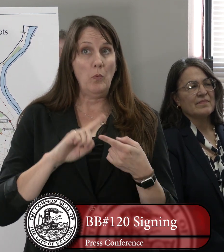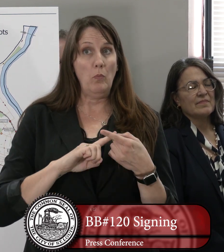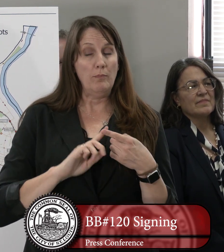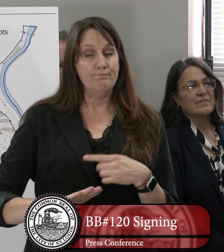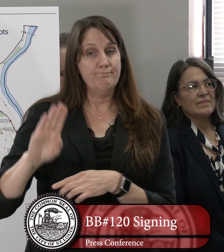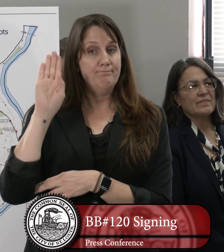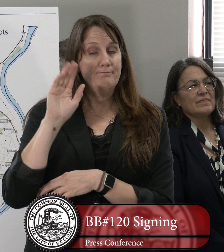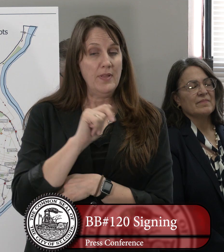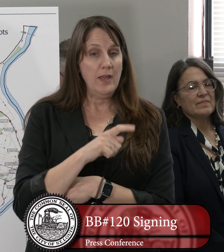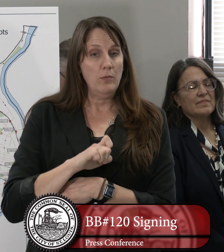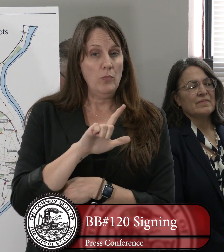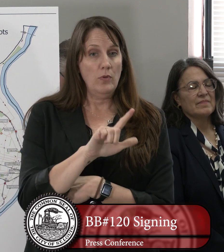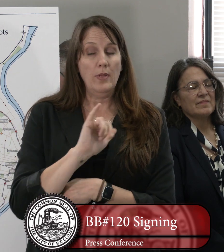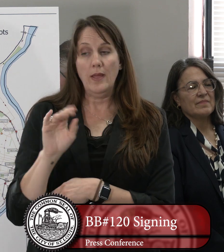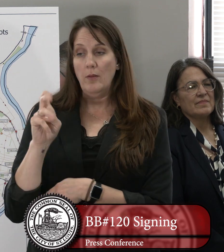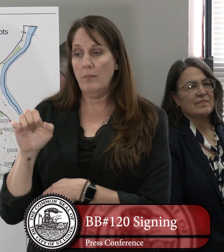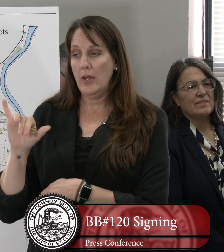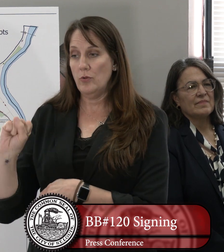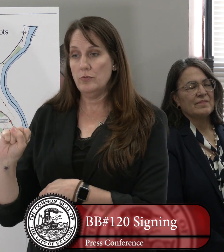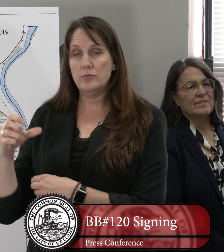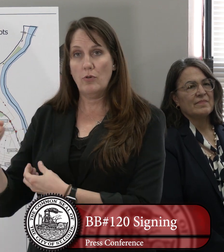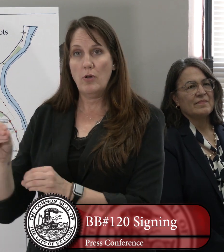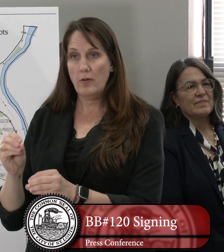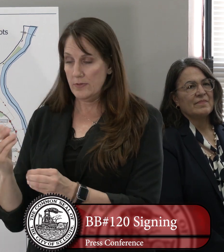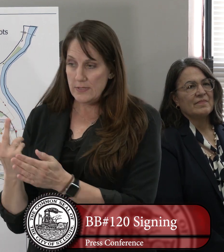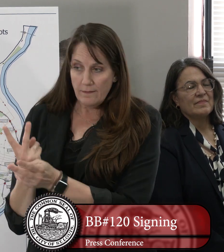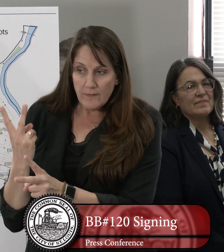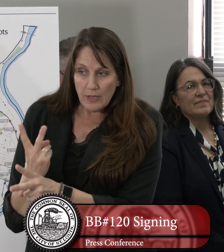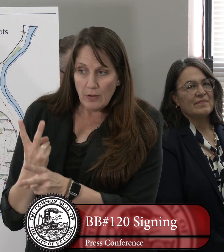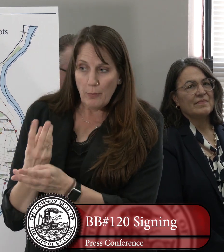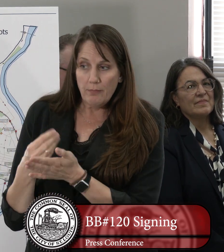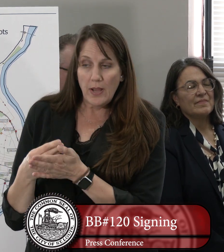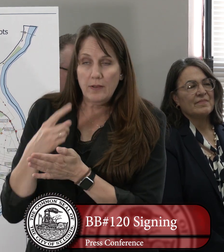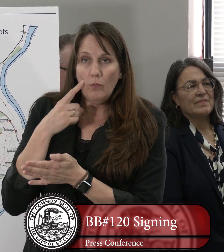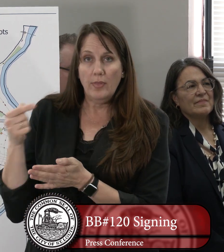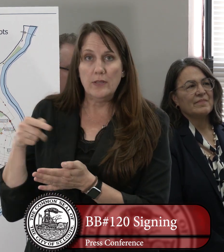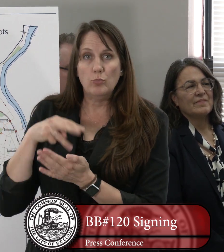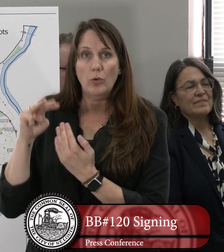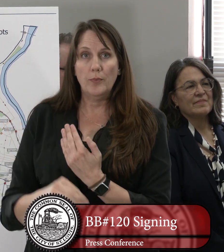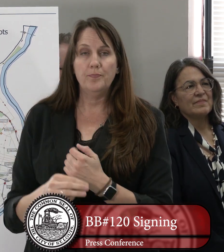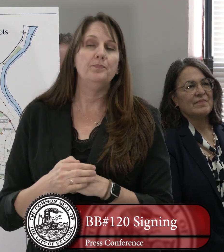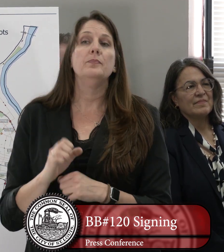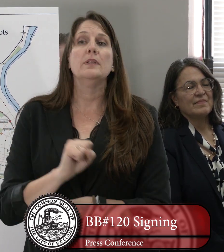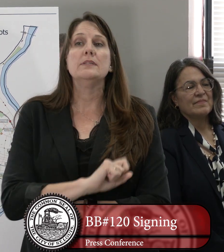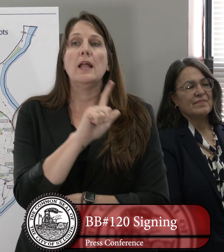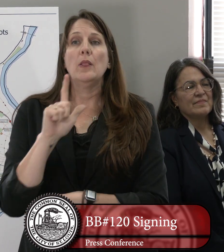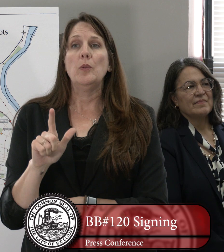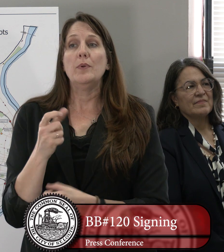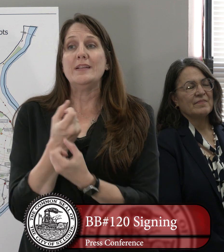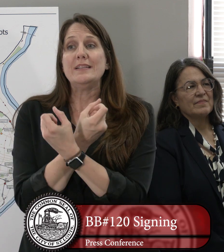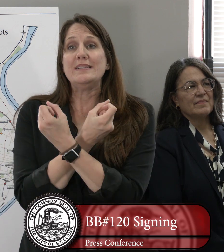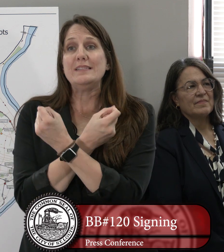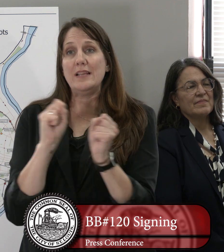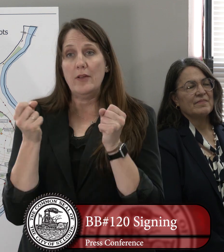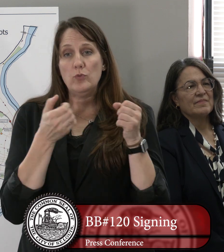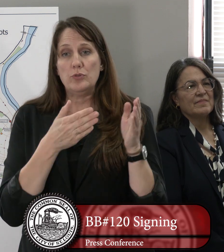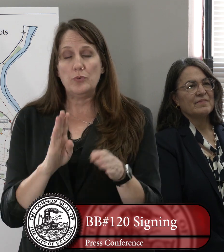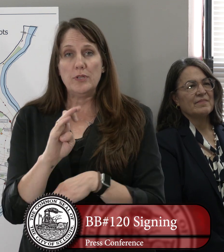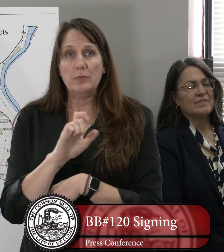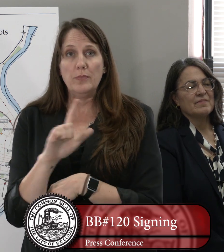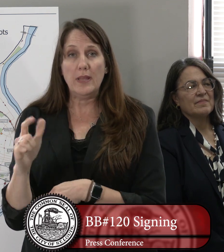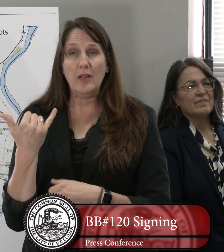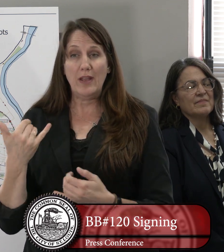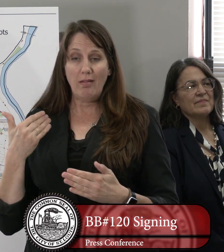and the mayor's office to find the funding for these programs. The St. Louis Safer Streets Bill also moves us closer